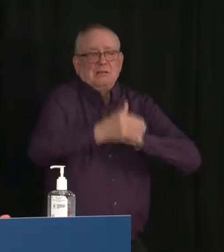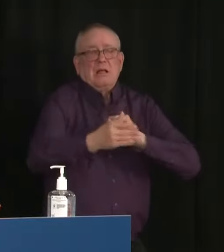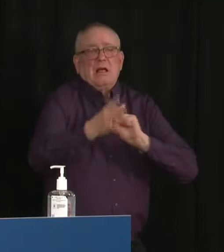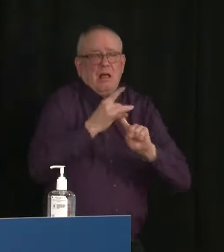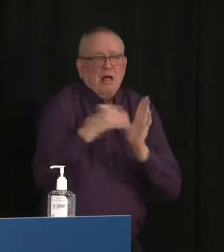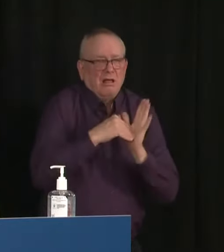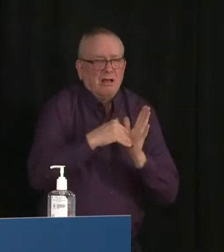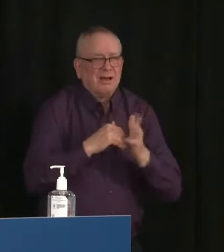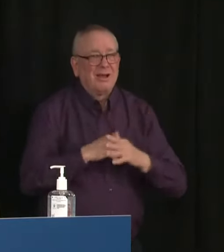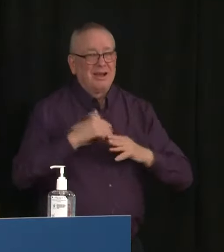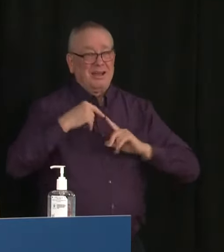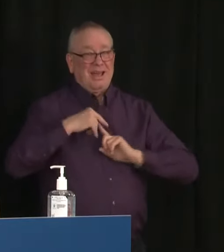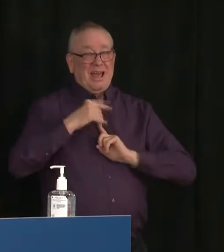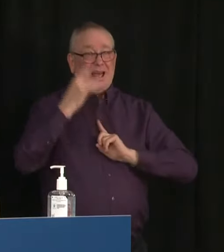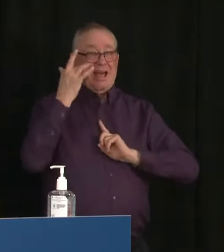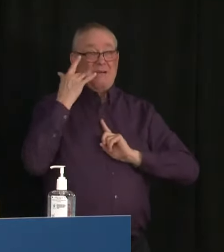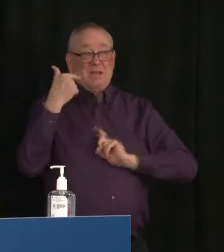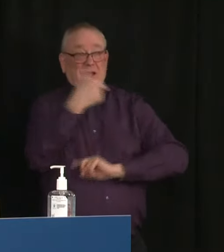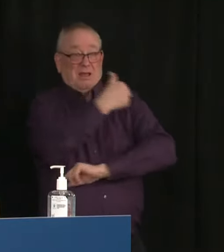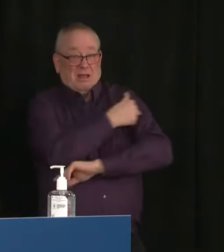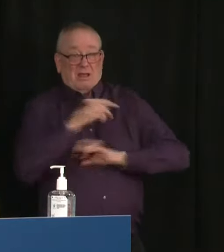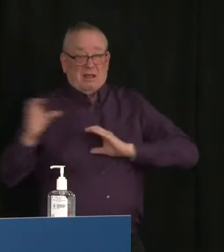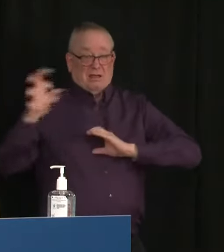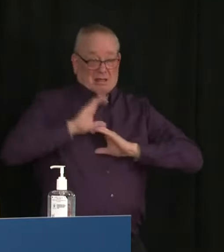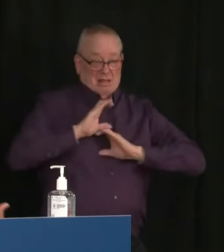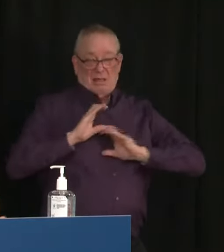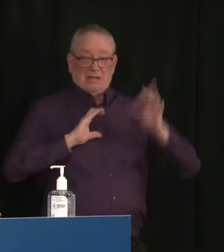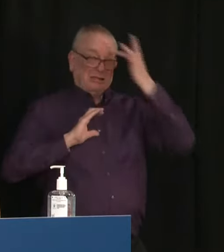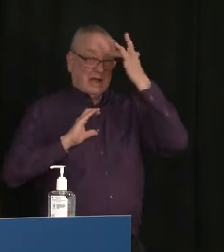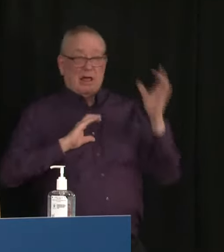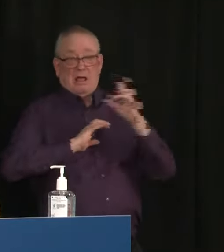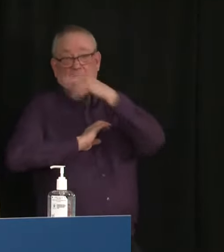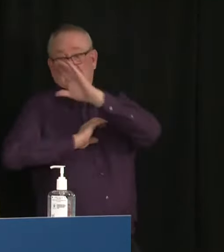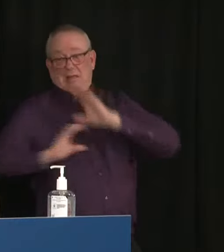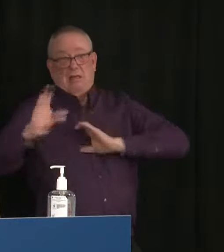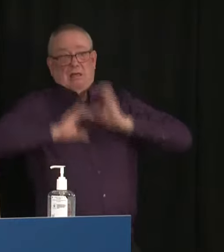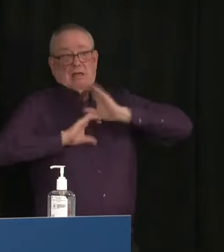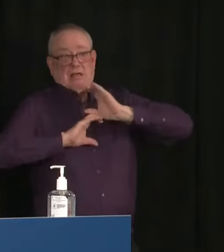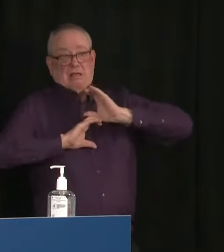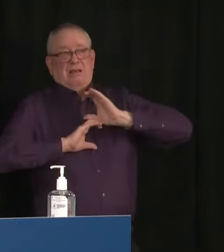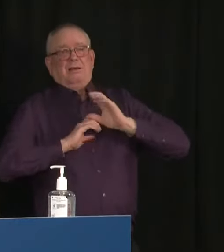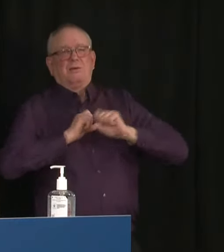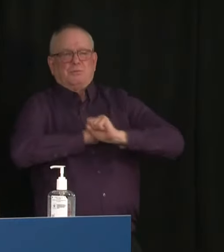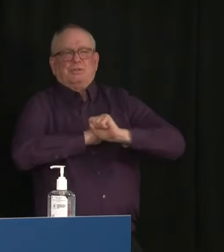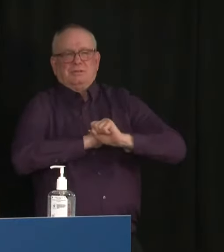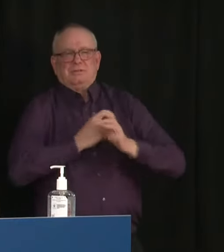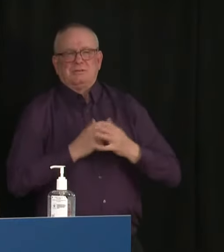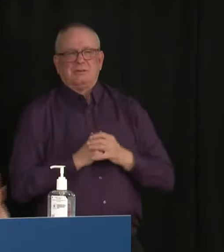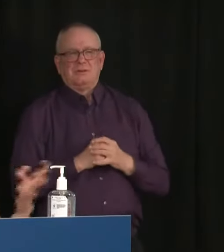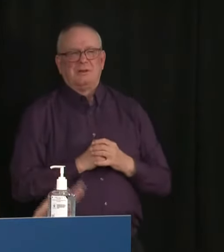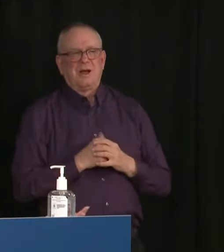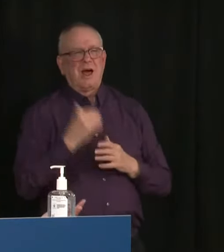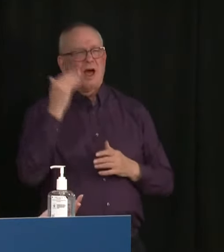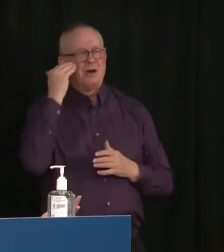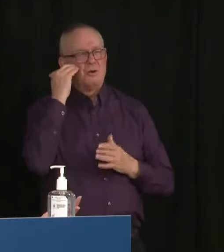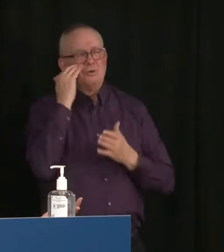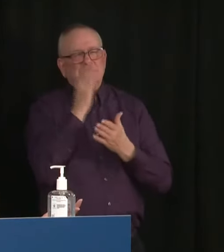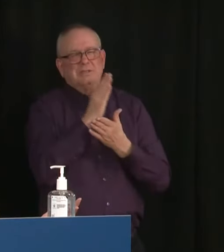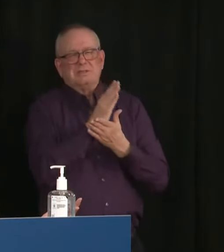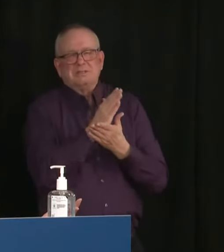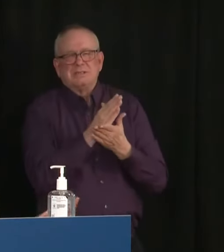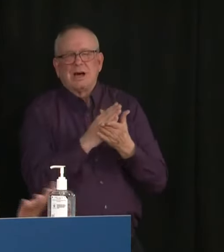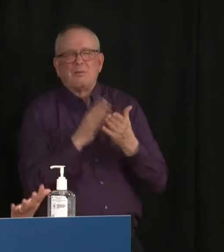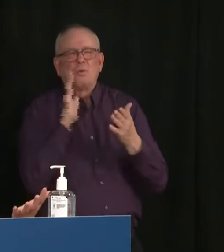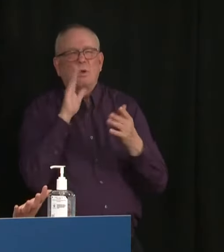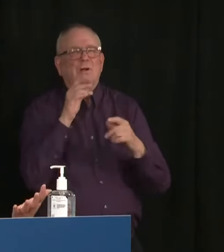know that public health measures and public health restrictions have significant impacts on people. And so we need to be considering the big picture when we're